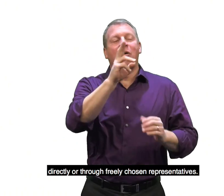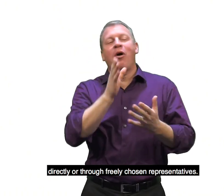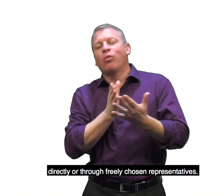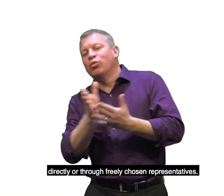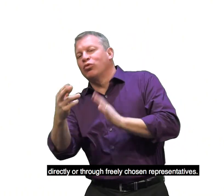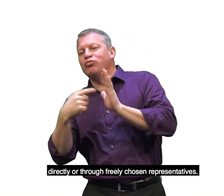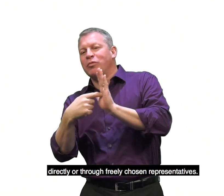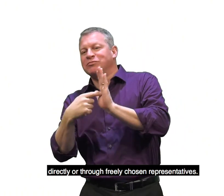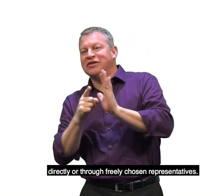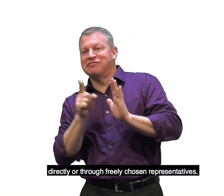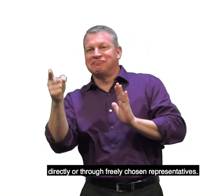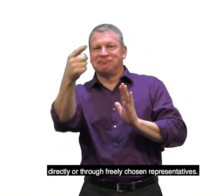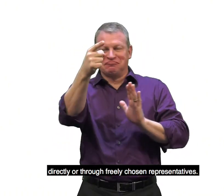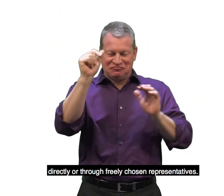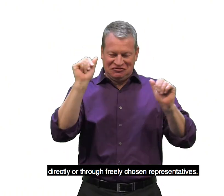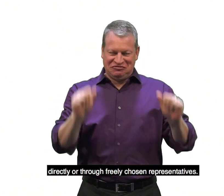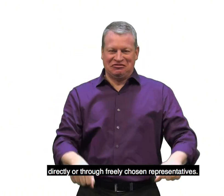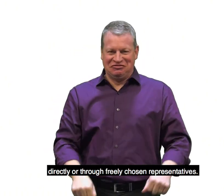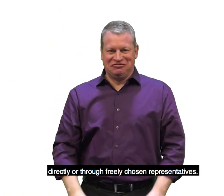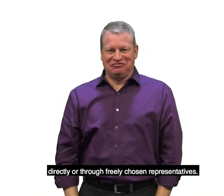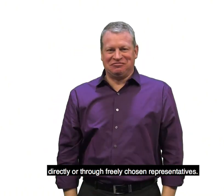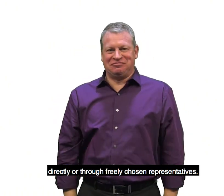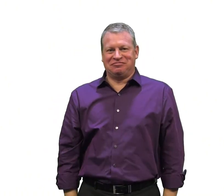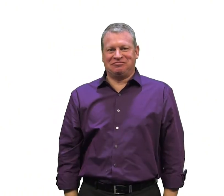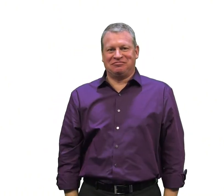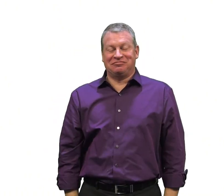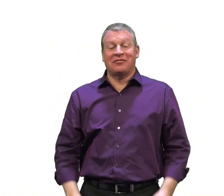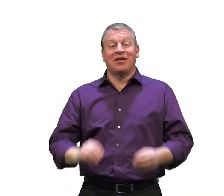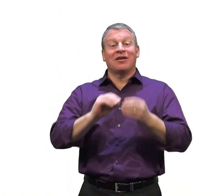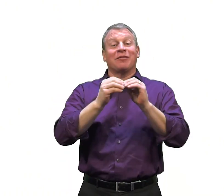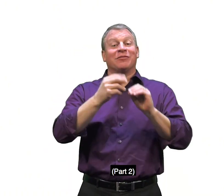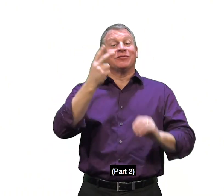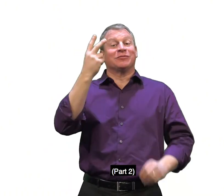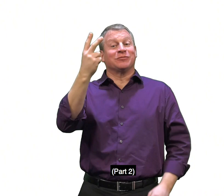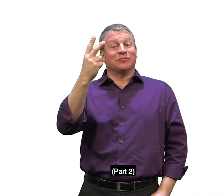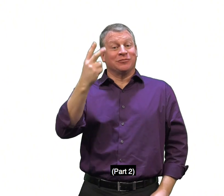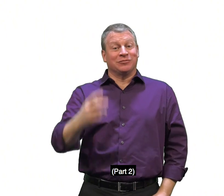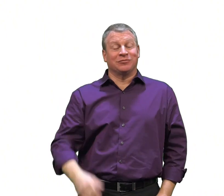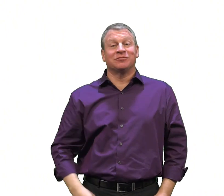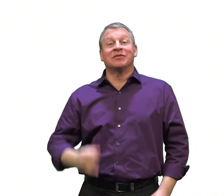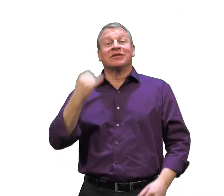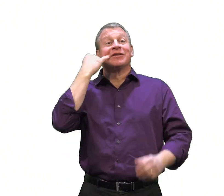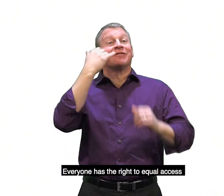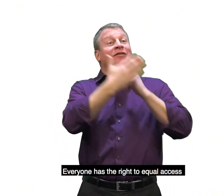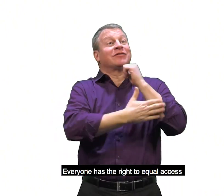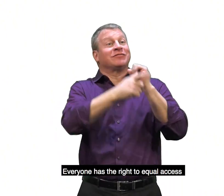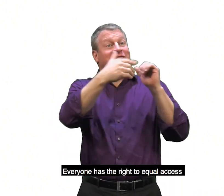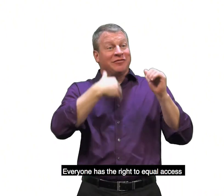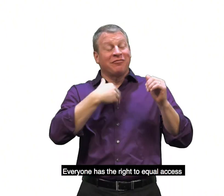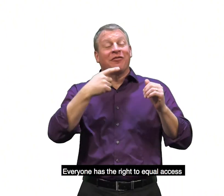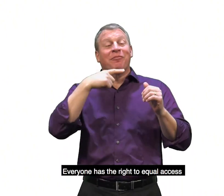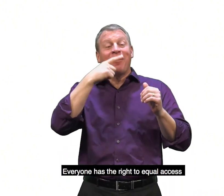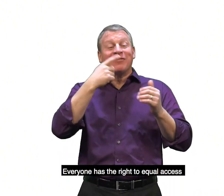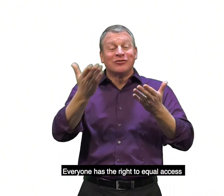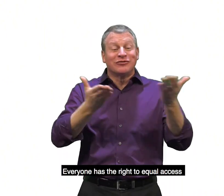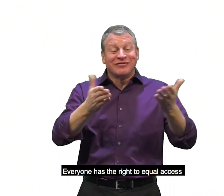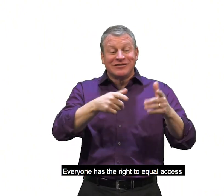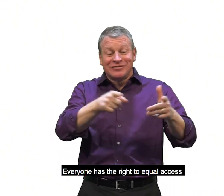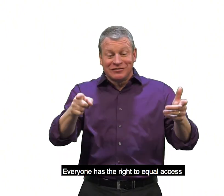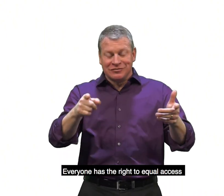directly or through freely chosen representatives. Part 2. Everyone has the right to equal access